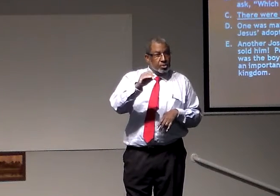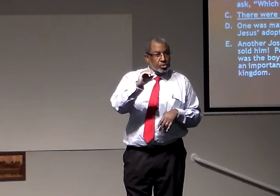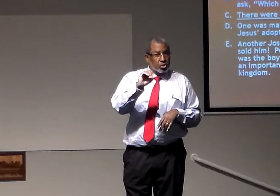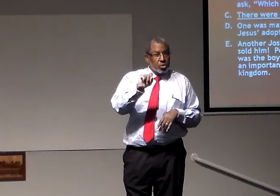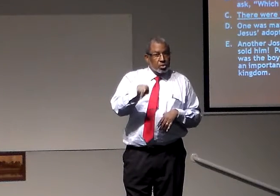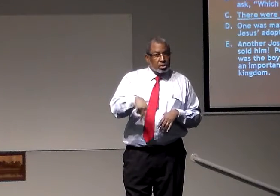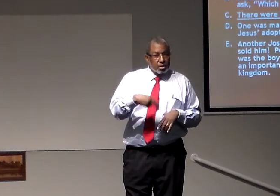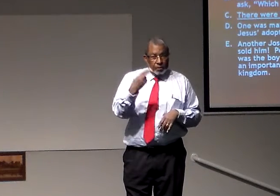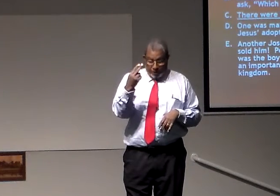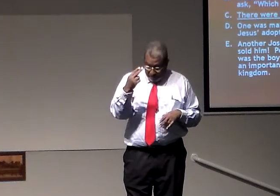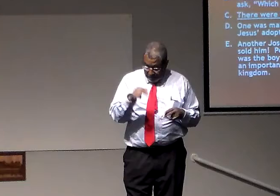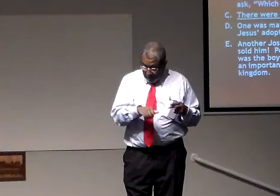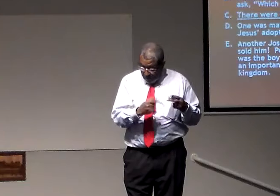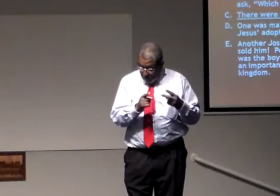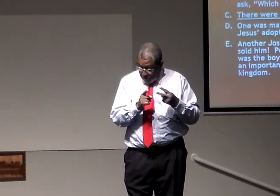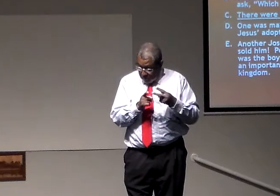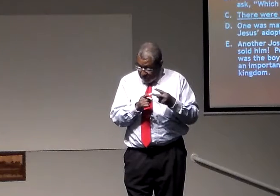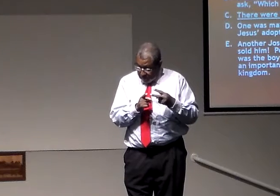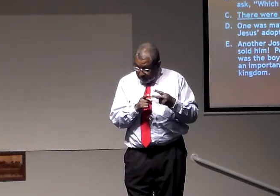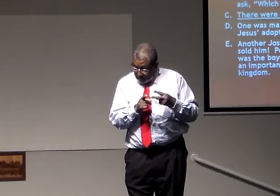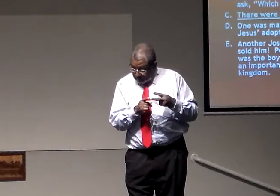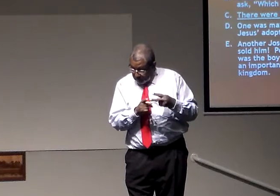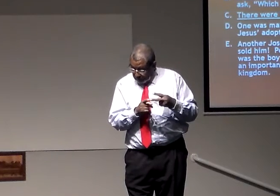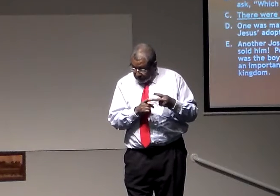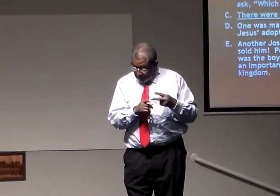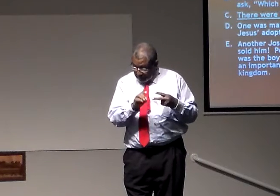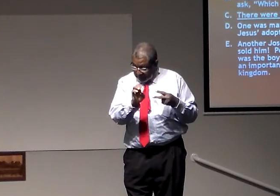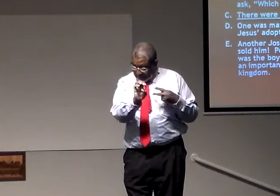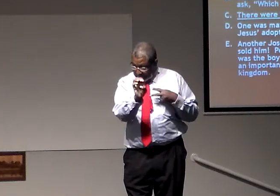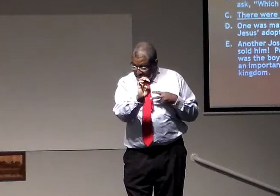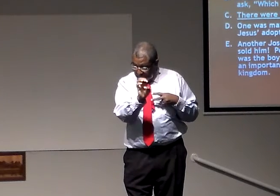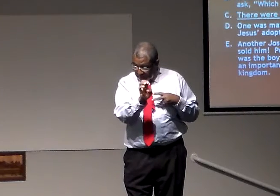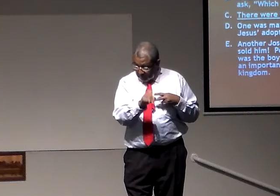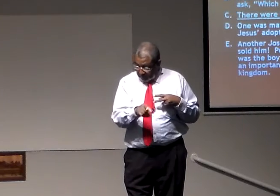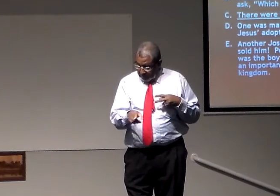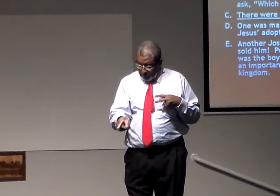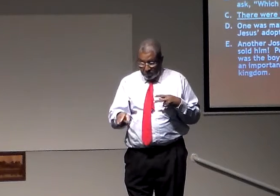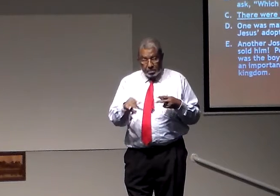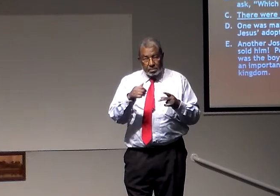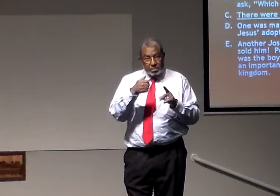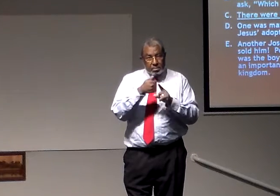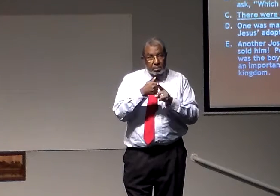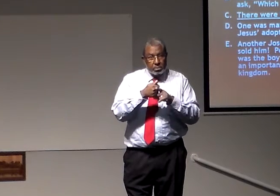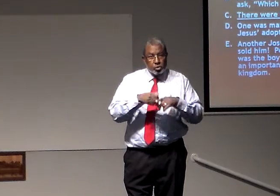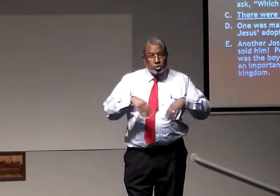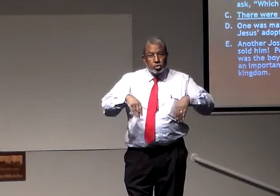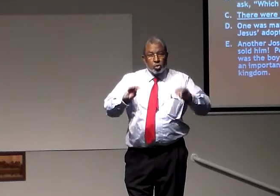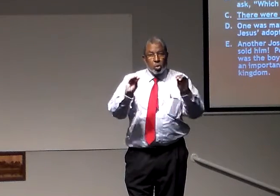Mary. He was the adoptive father.